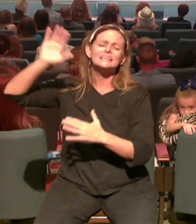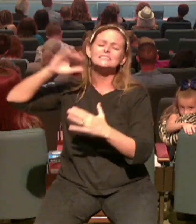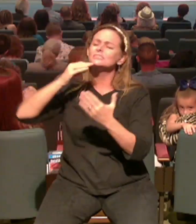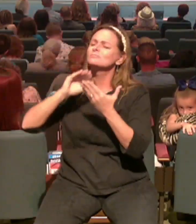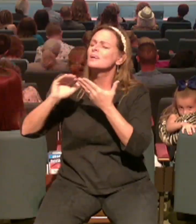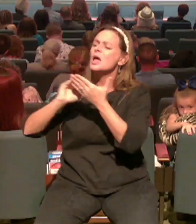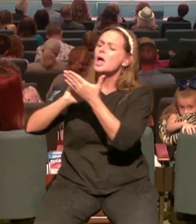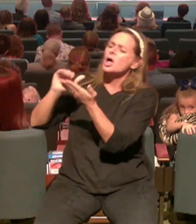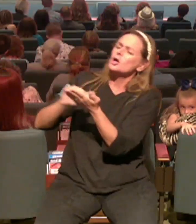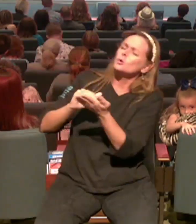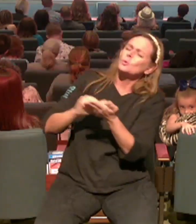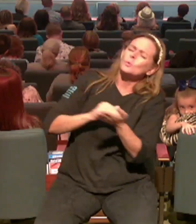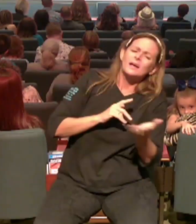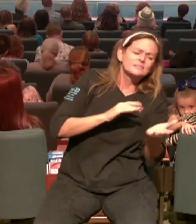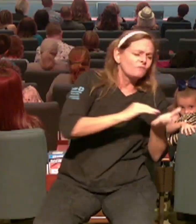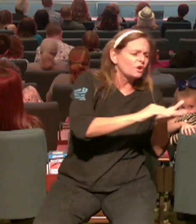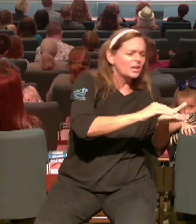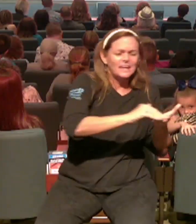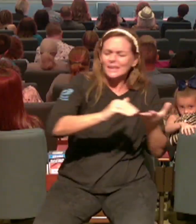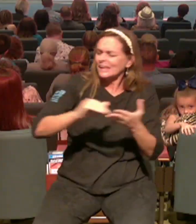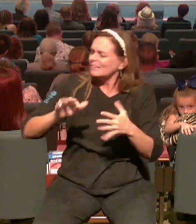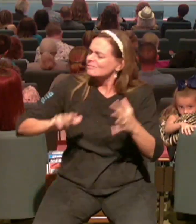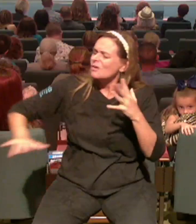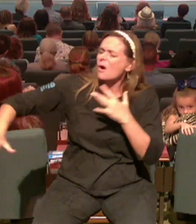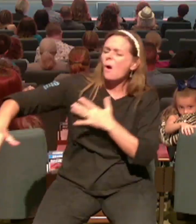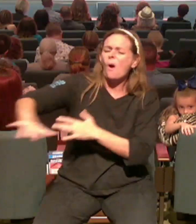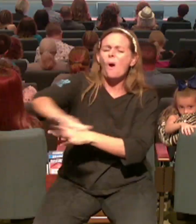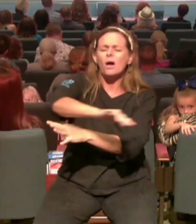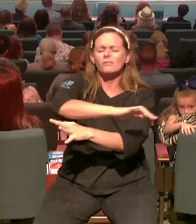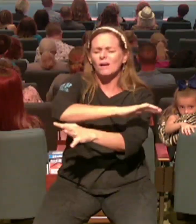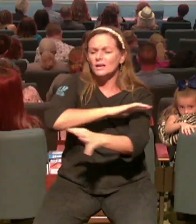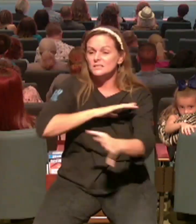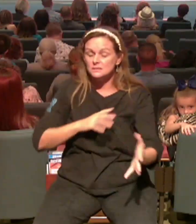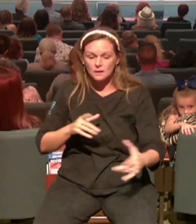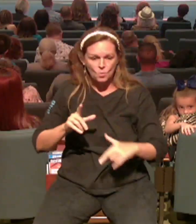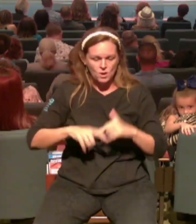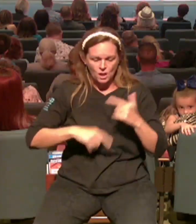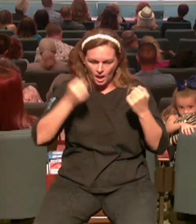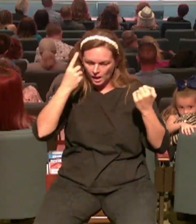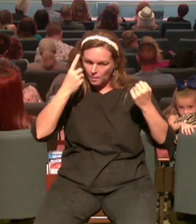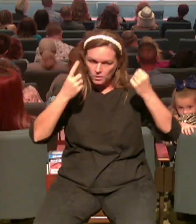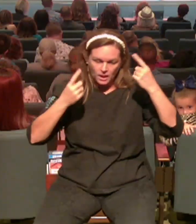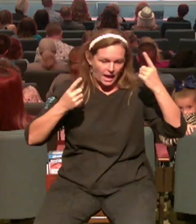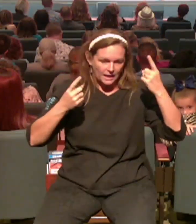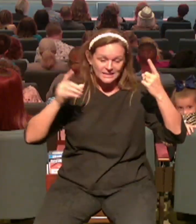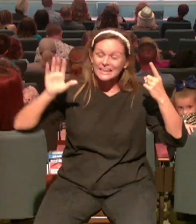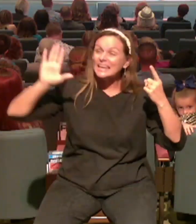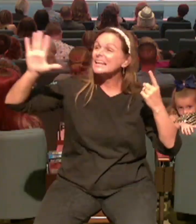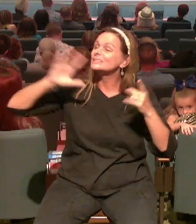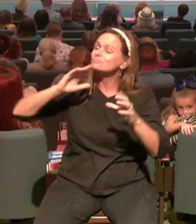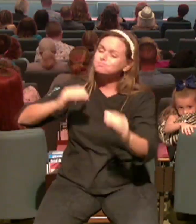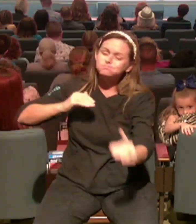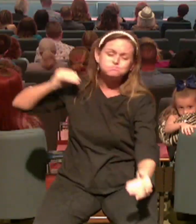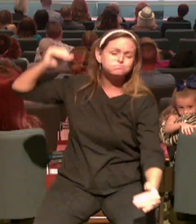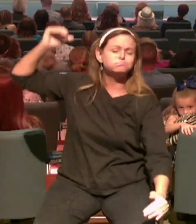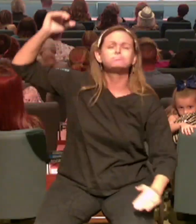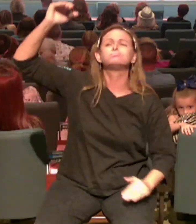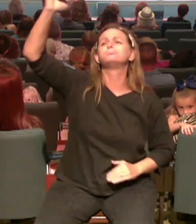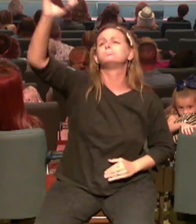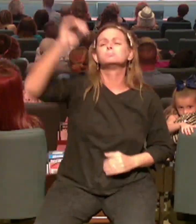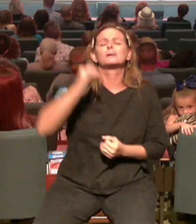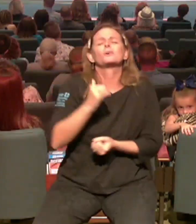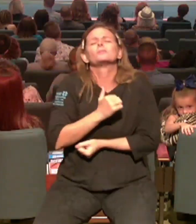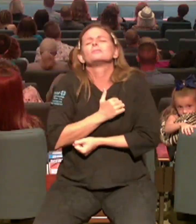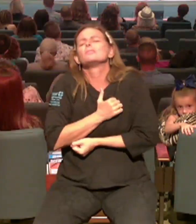how unmeasurable, how unexplainable that our little minds cannot get around how great God's love is for